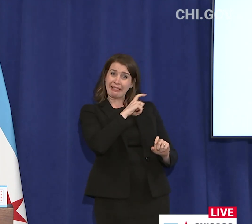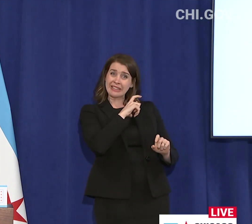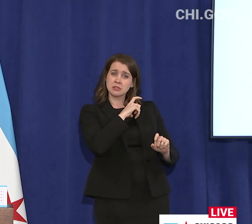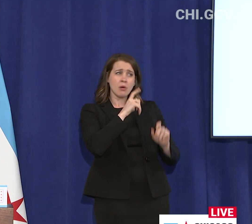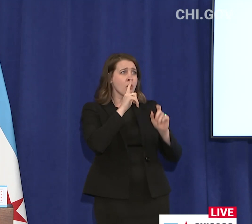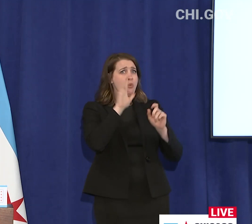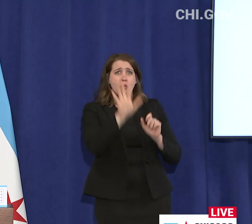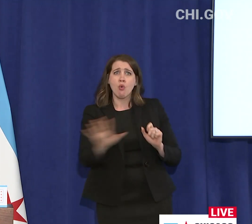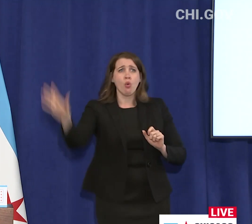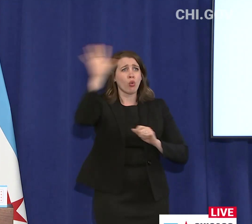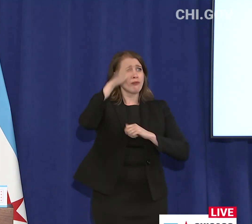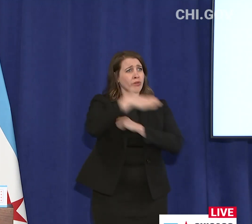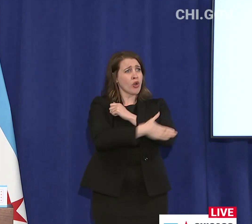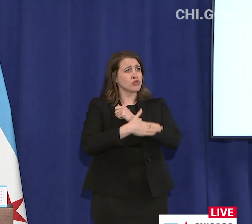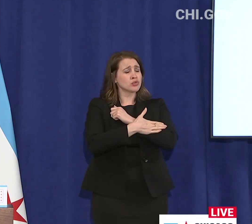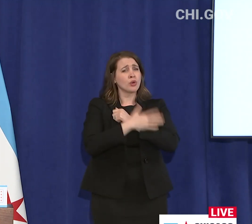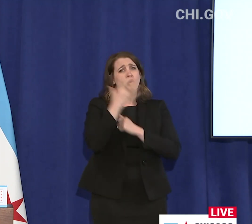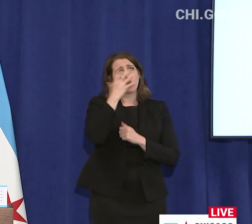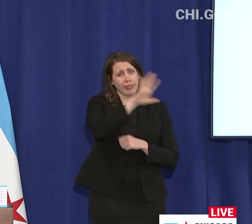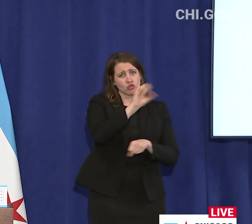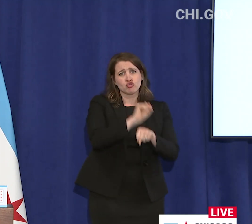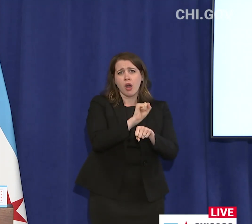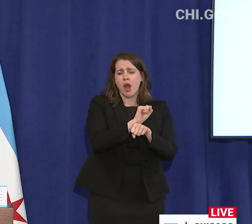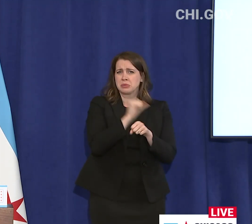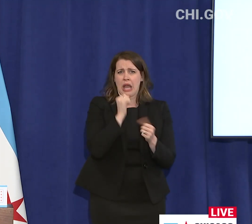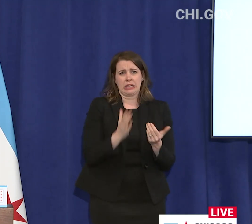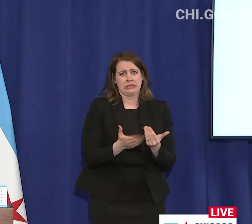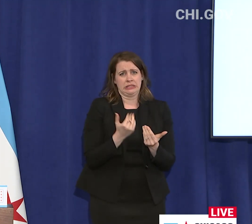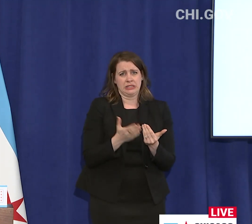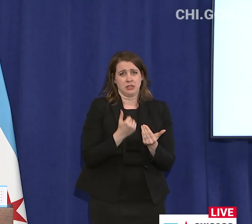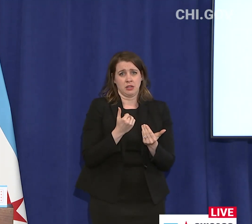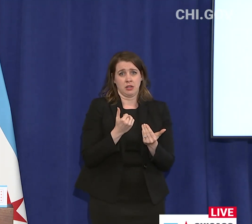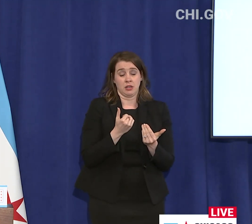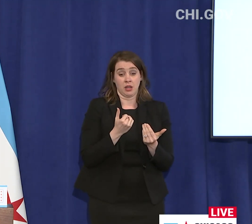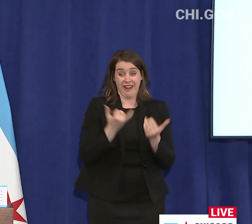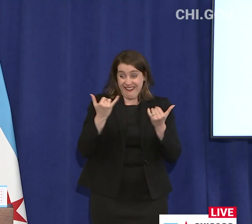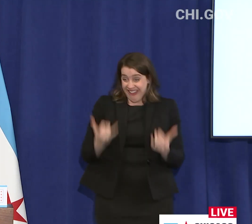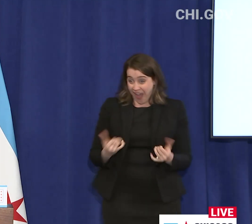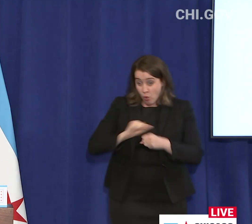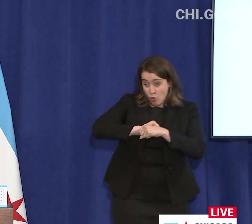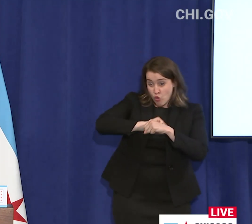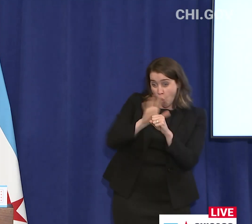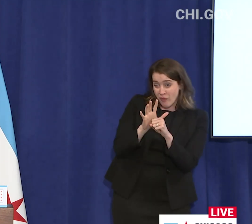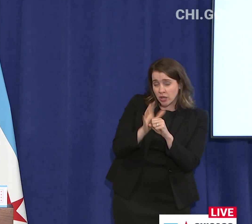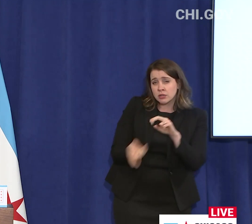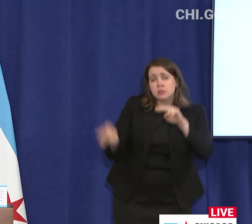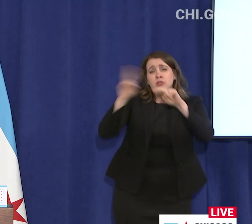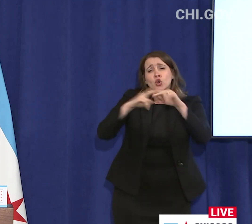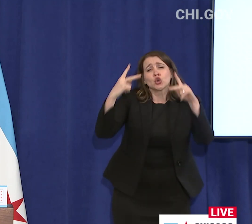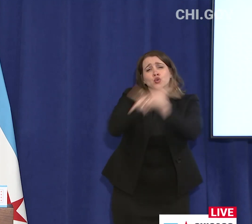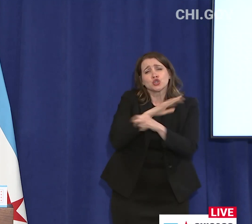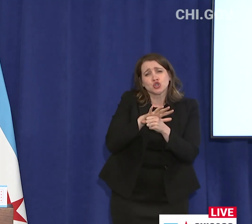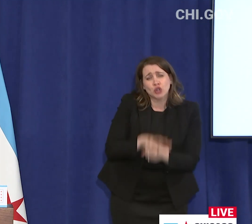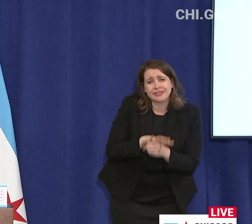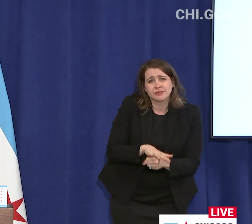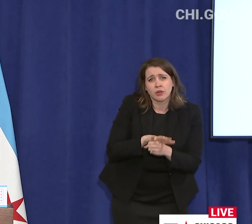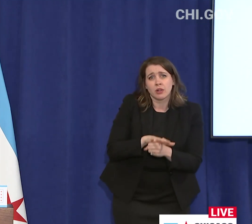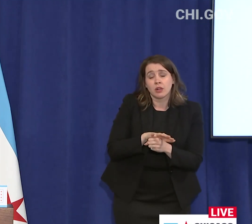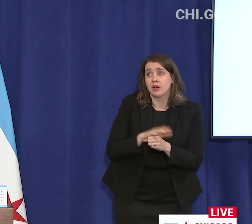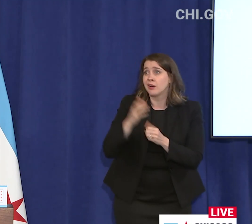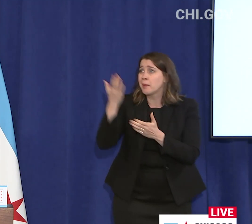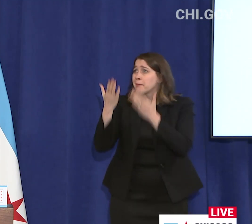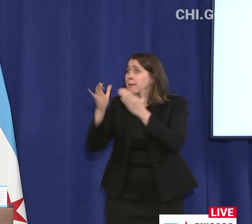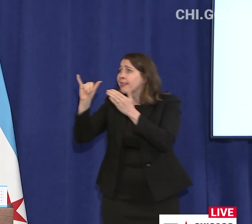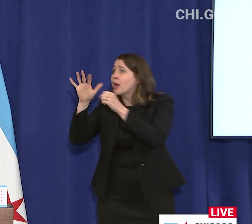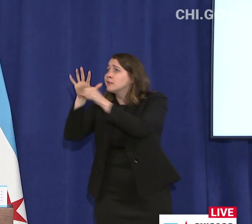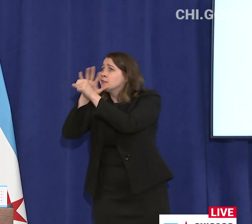job every day. Made all the more difficult in the time of COVID. Made all the more difficult in certain areas of the city,